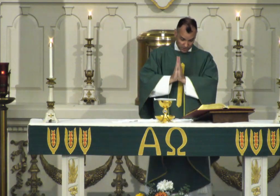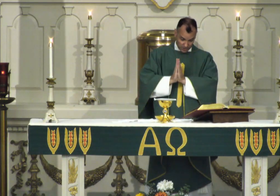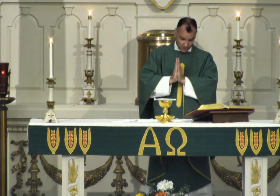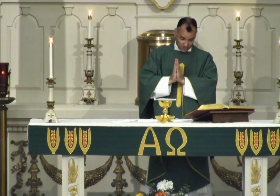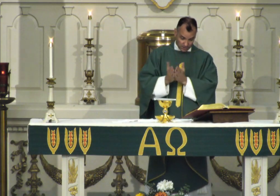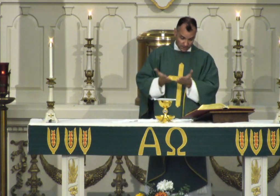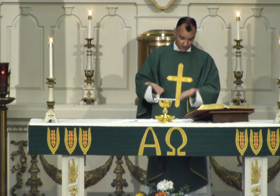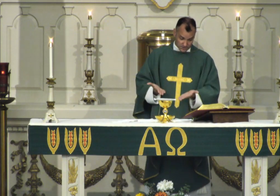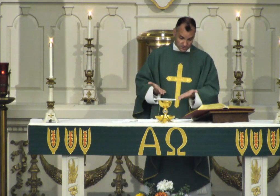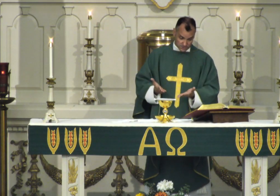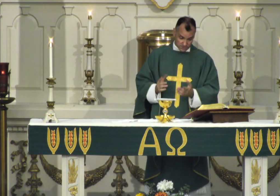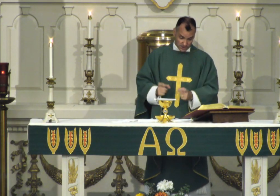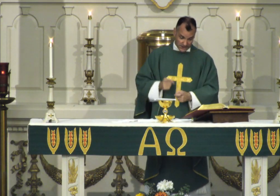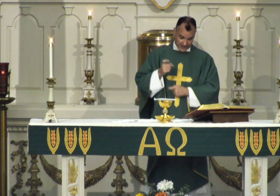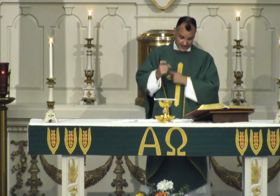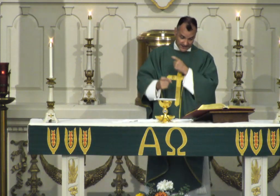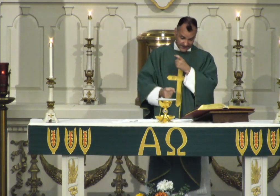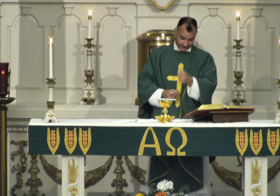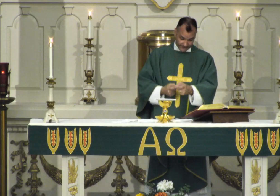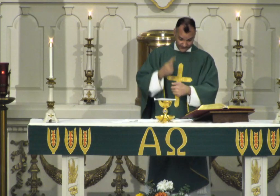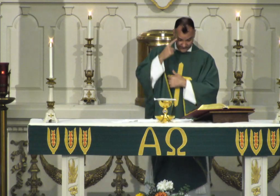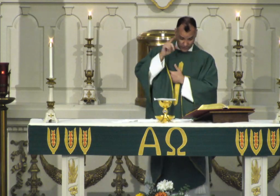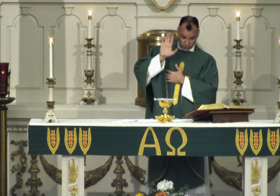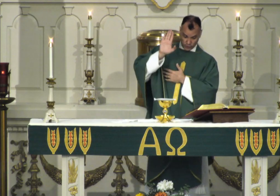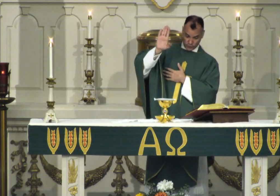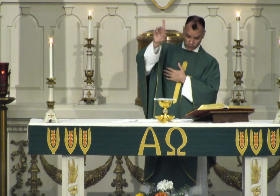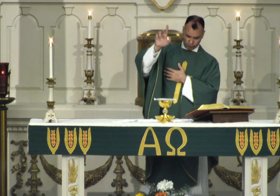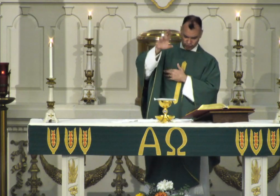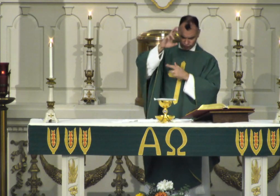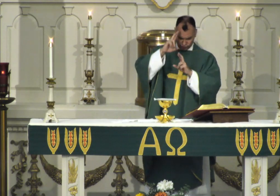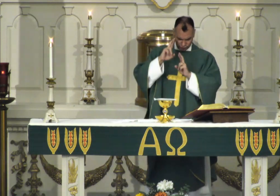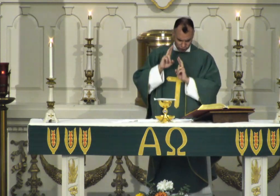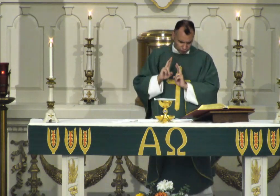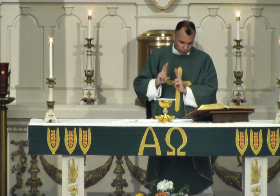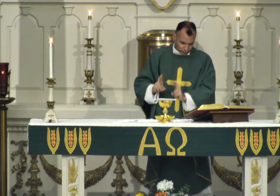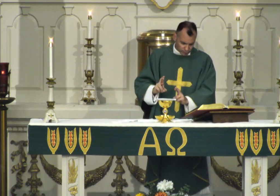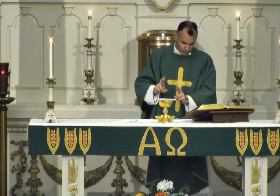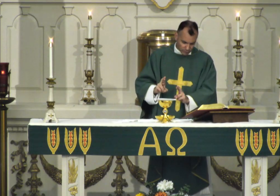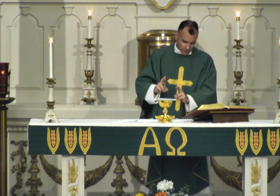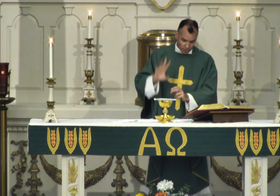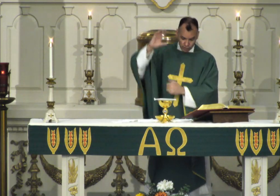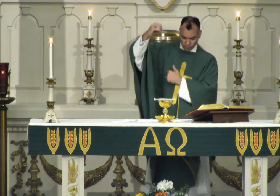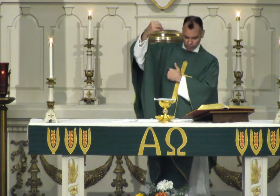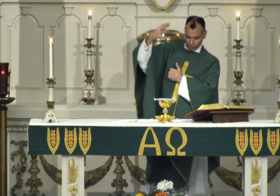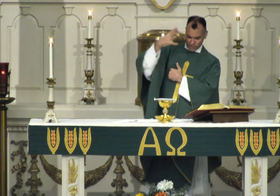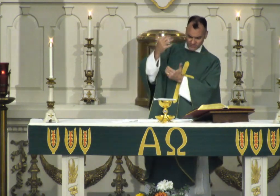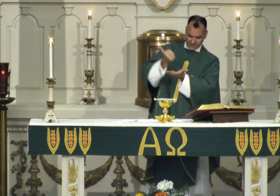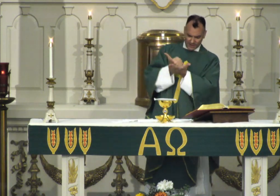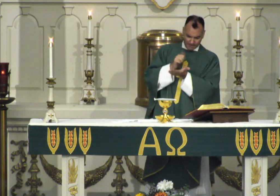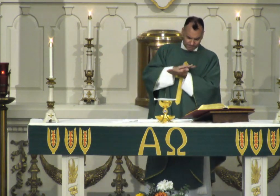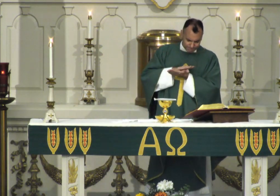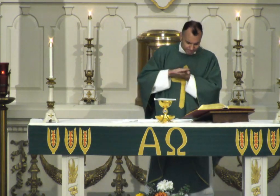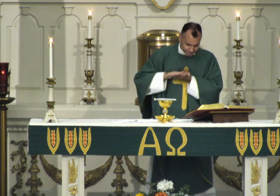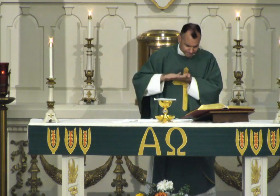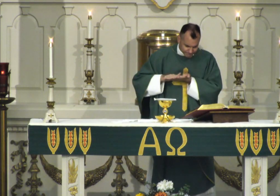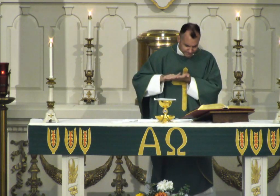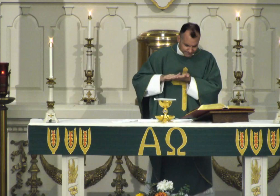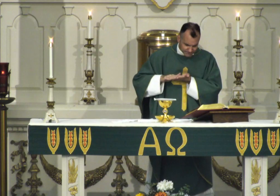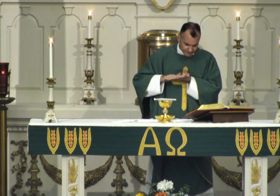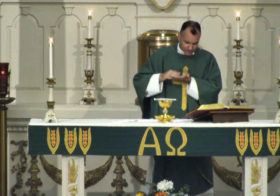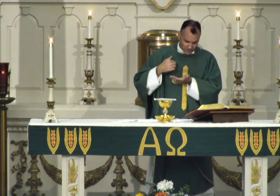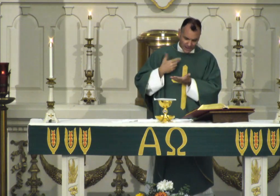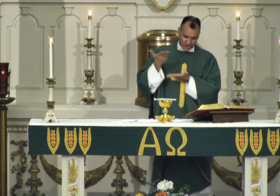Grant us, we pray, a sincere respect for your gifts, that through the purifying action of your